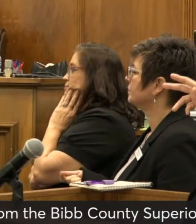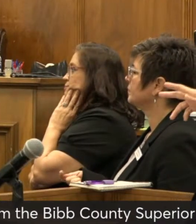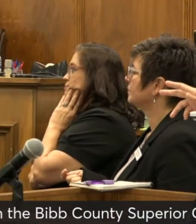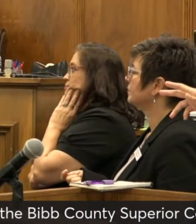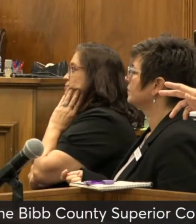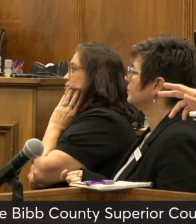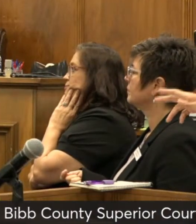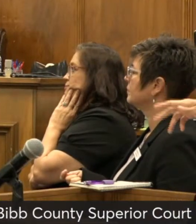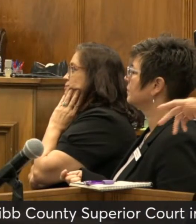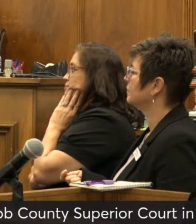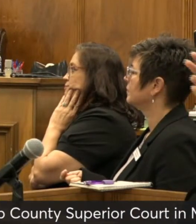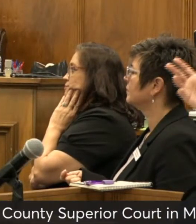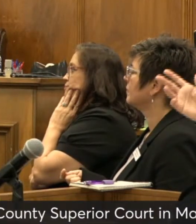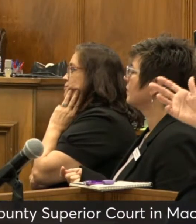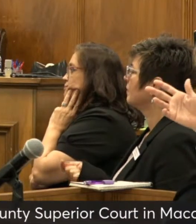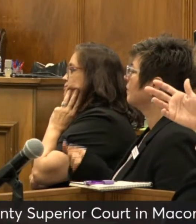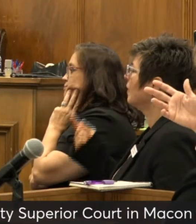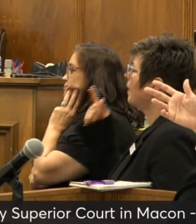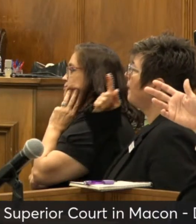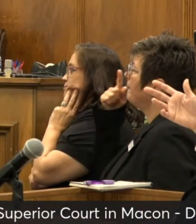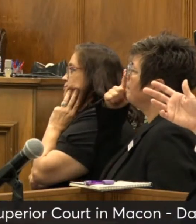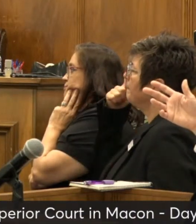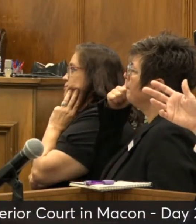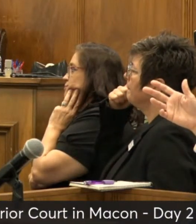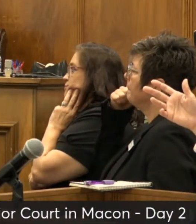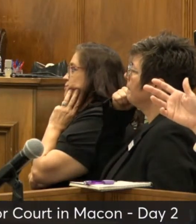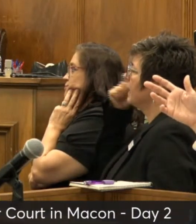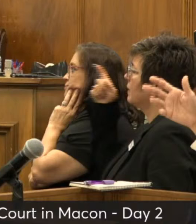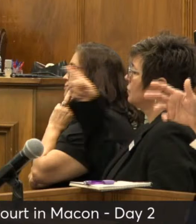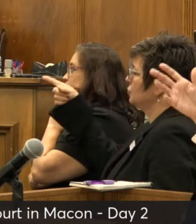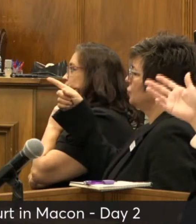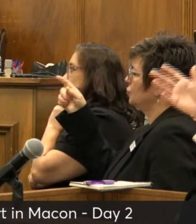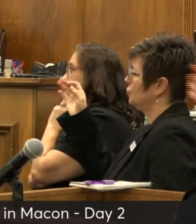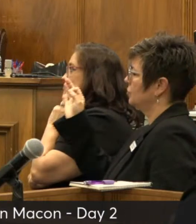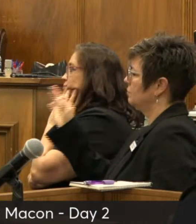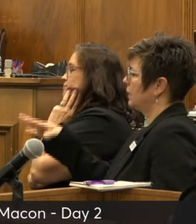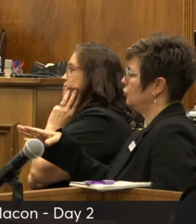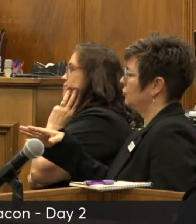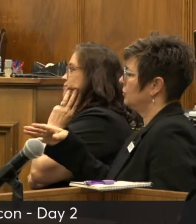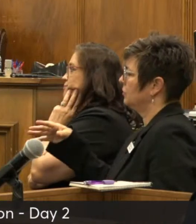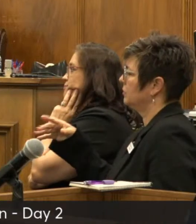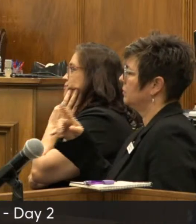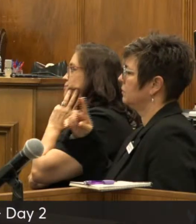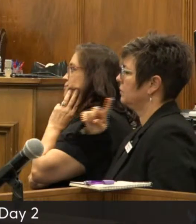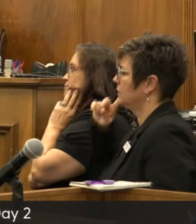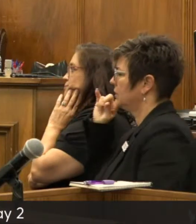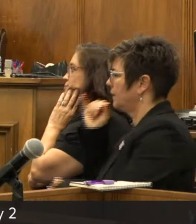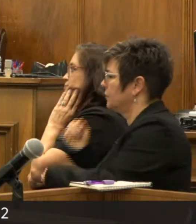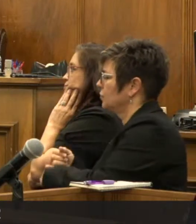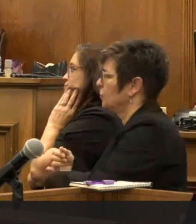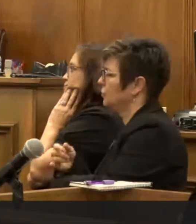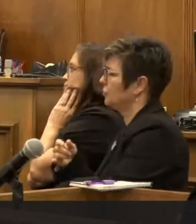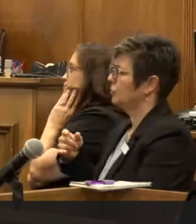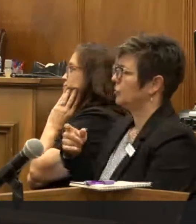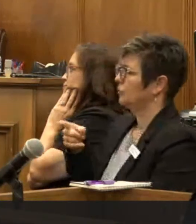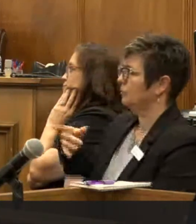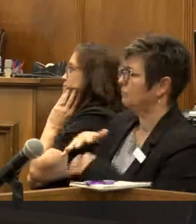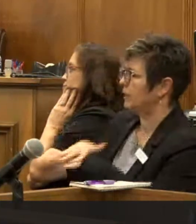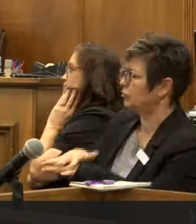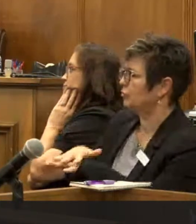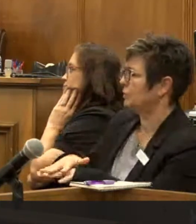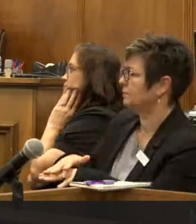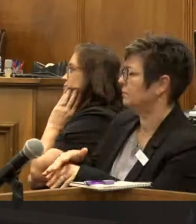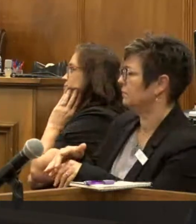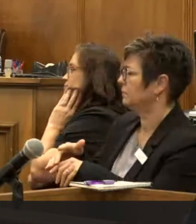you had mentioned it, and so I'm just sort of asking, what differences did you see between the two of you as results?